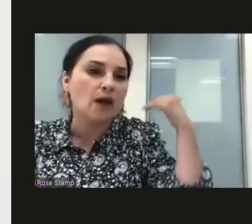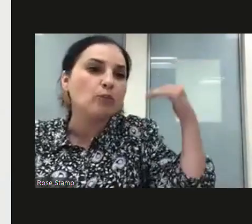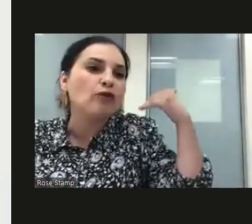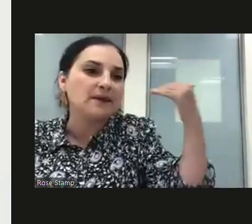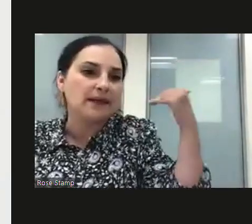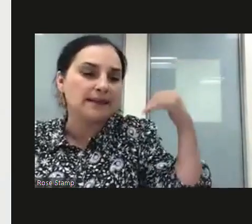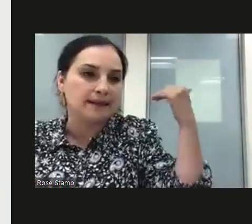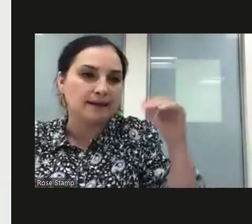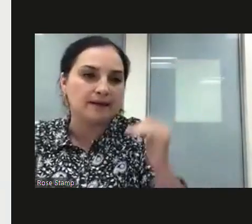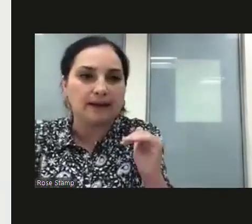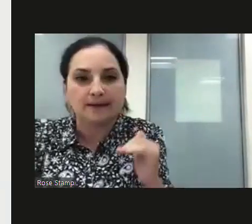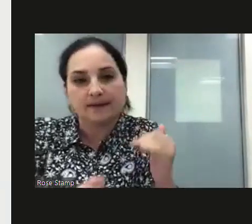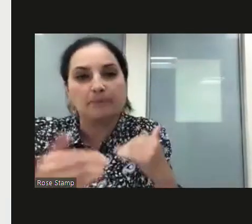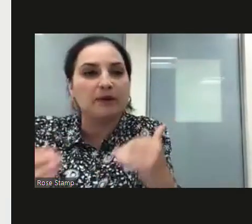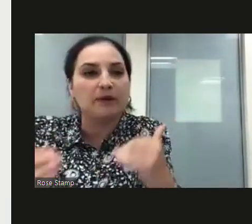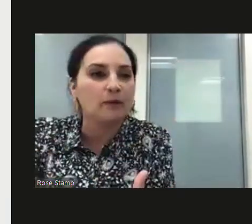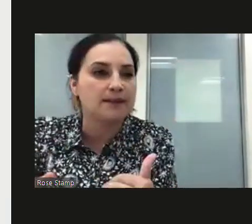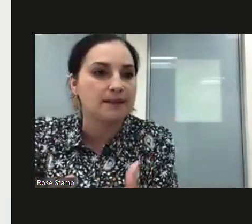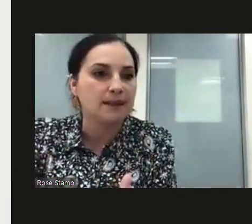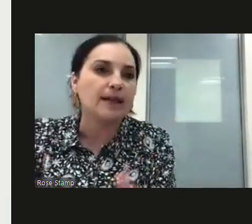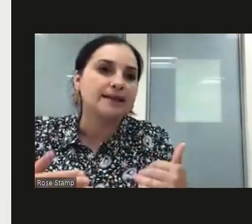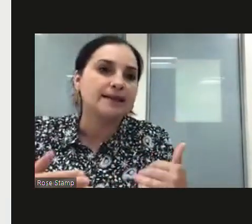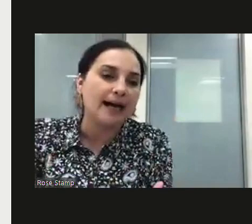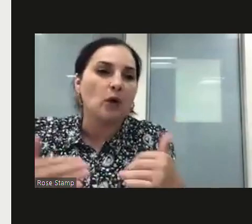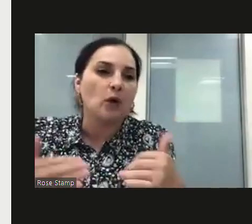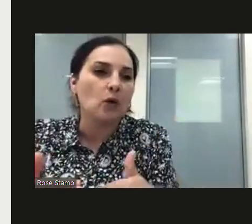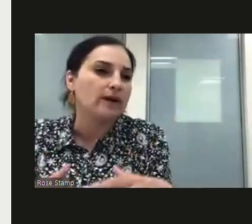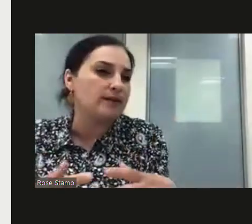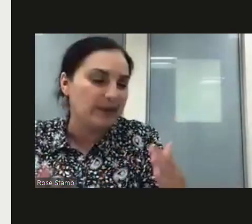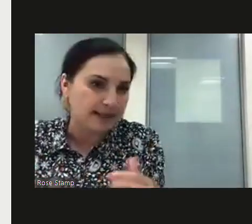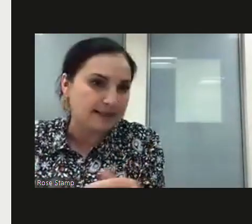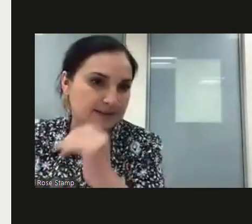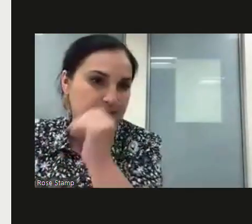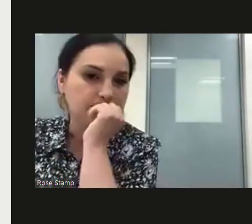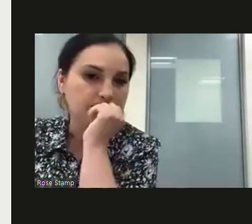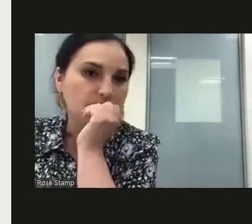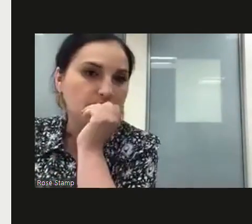just movement in, like simple movement in time or in space.